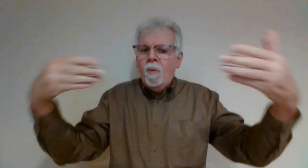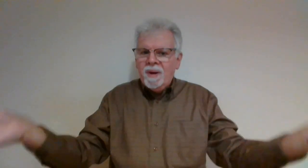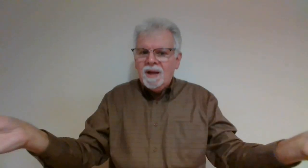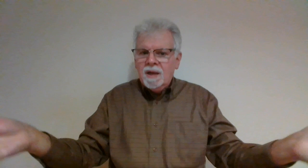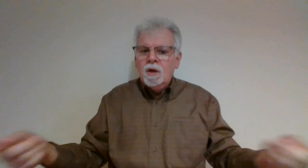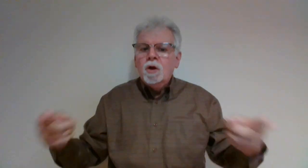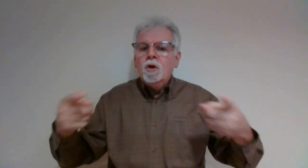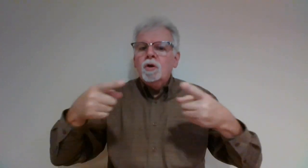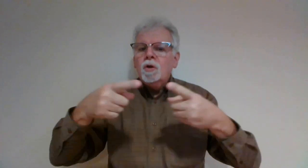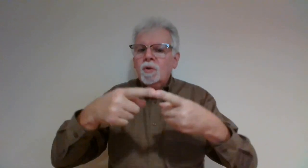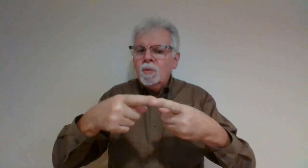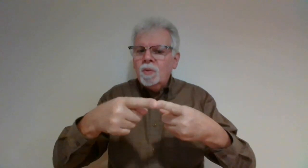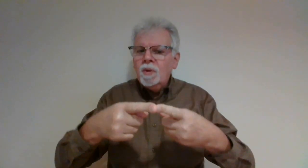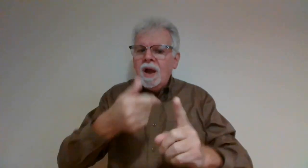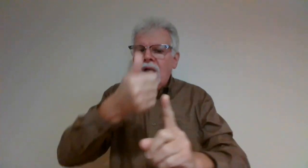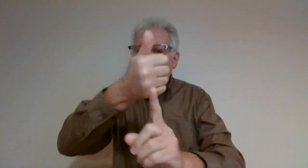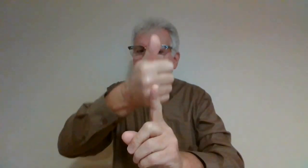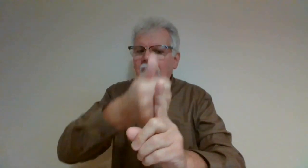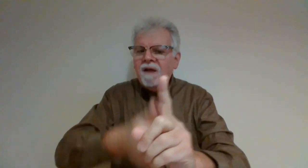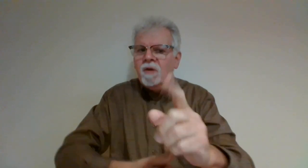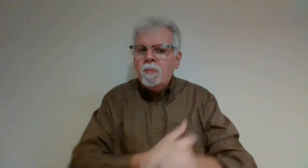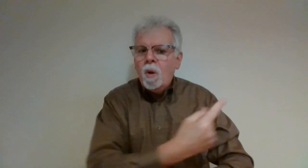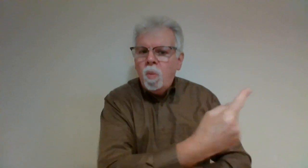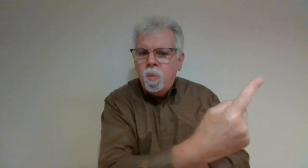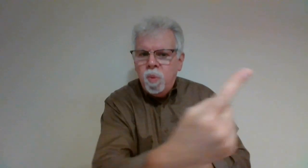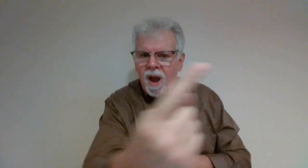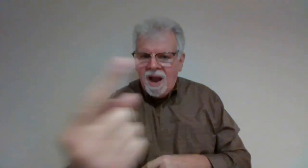And according to the command of the eternal God.